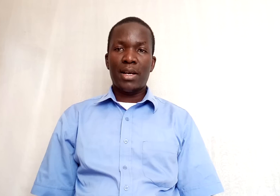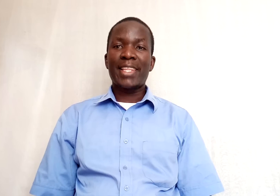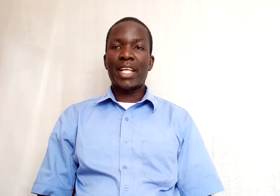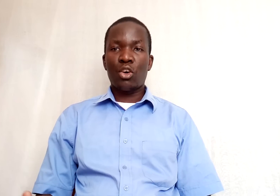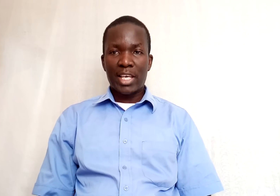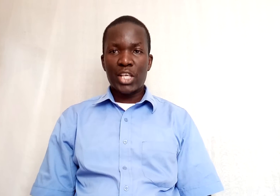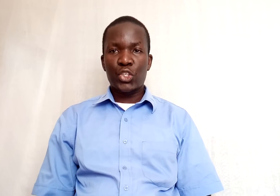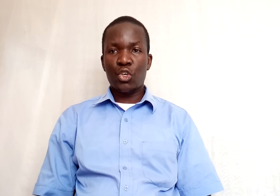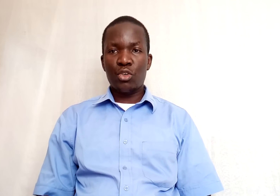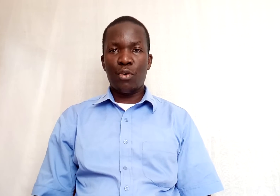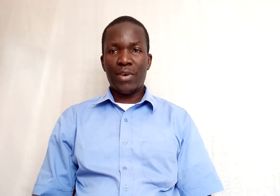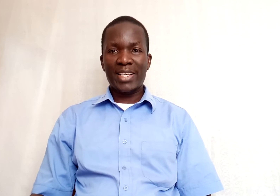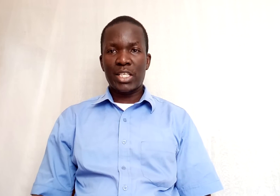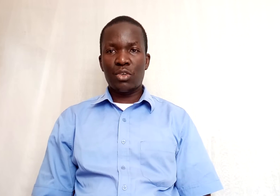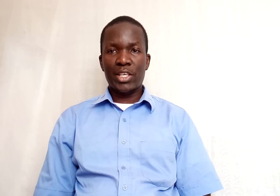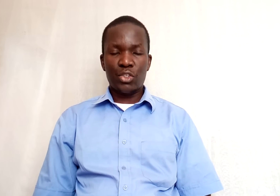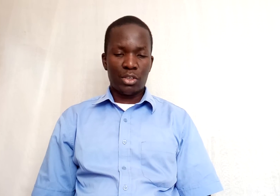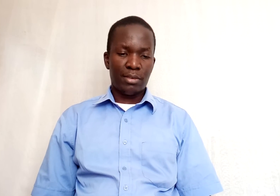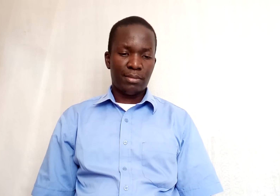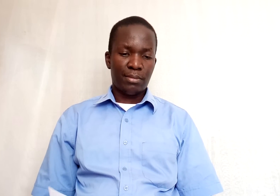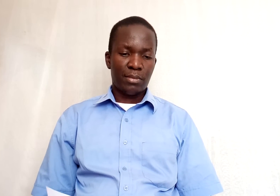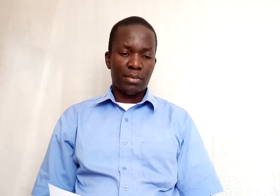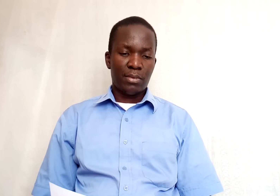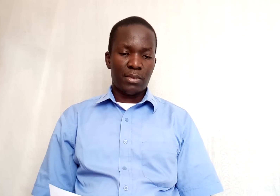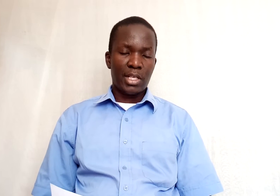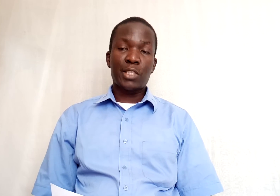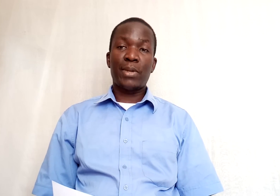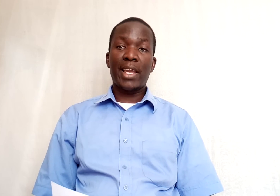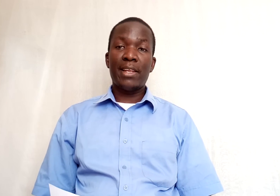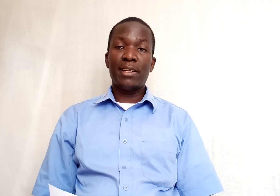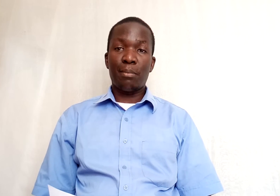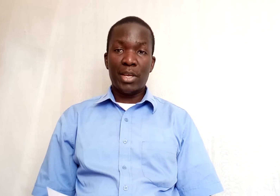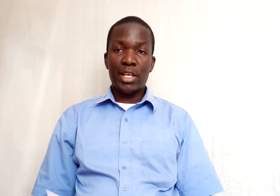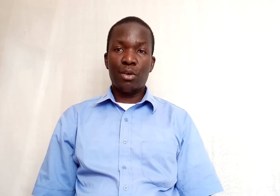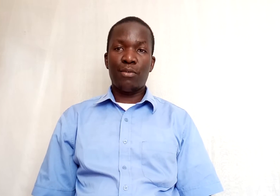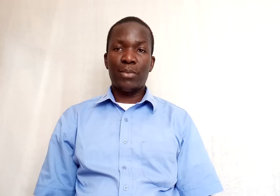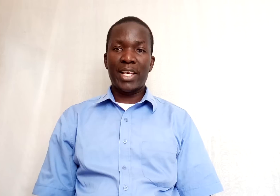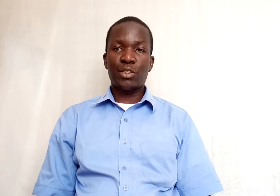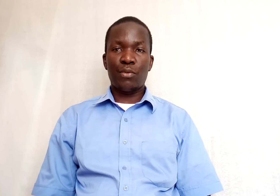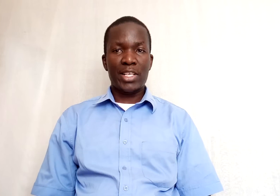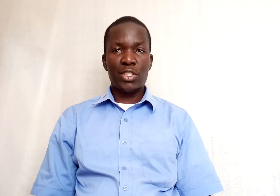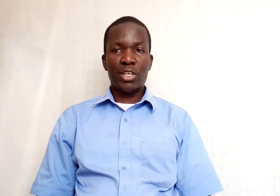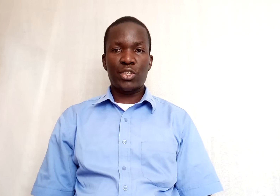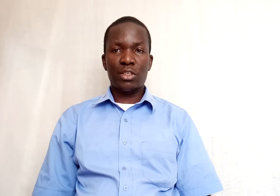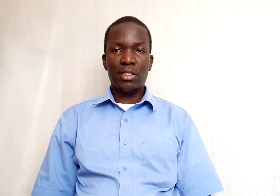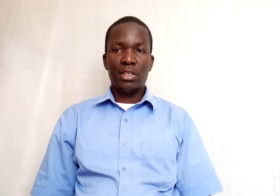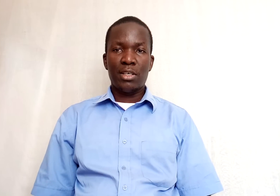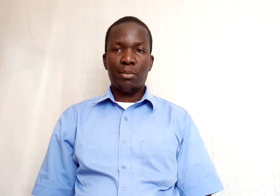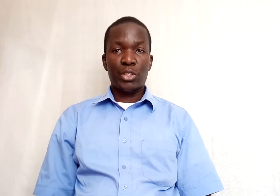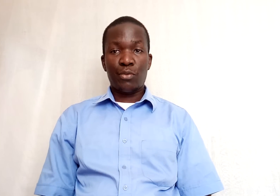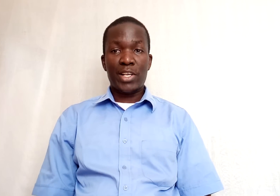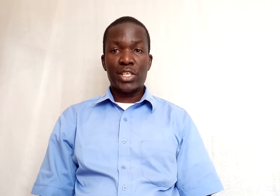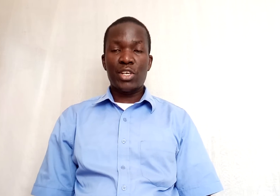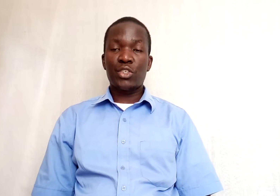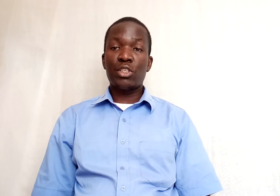The location of articulation. Explain the meaning of place of articulation. Place of articulation is